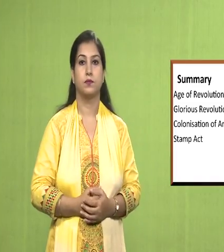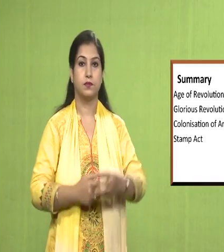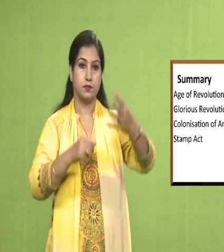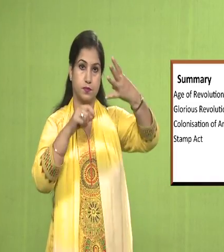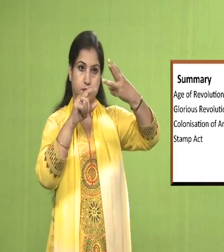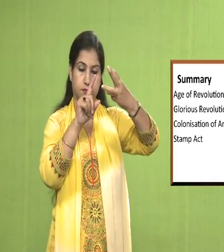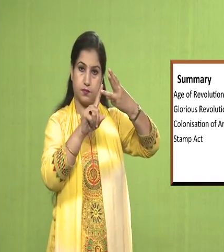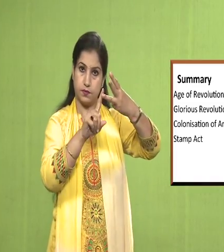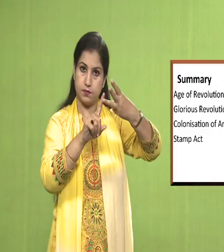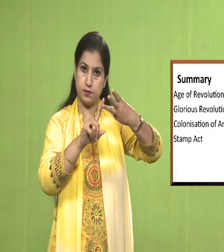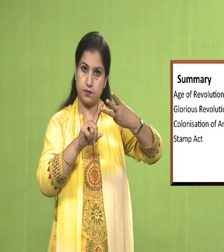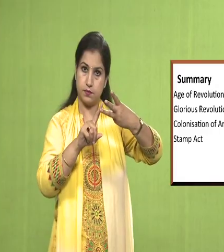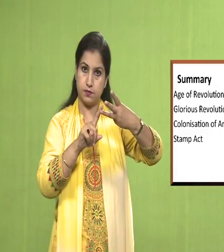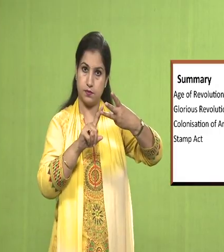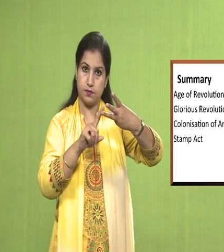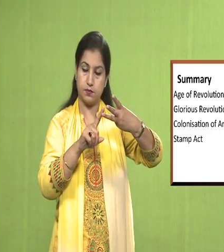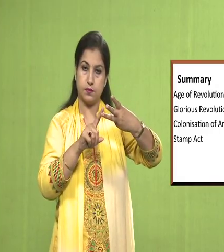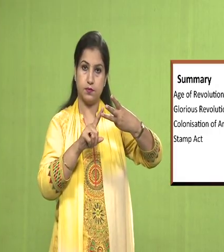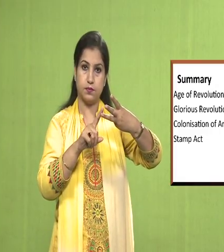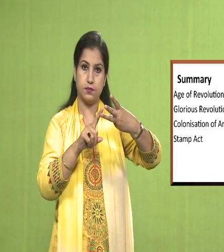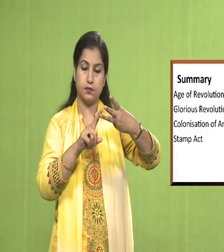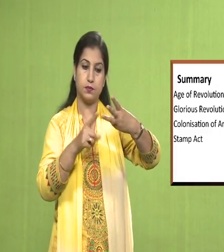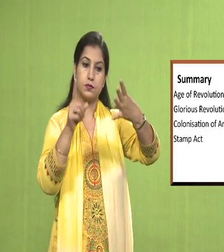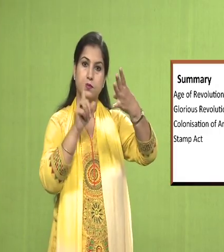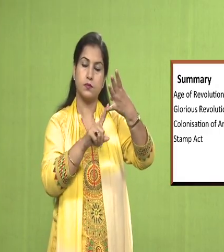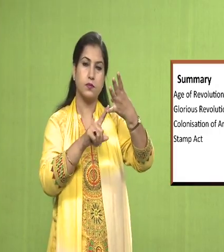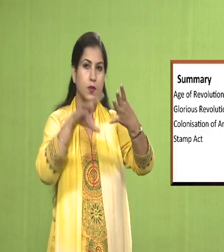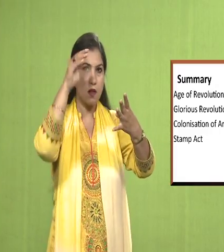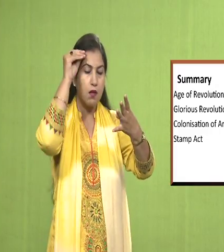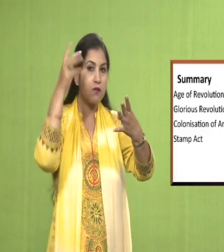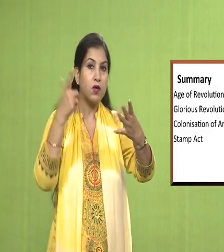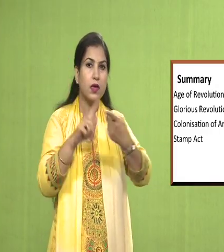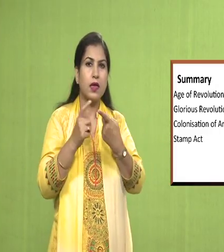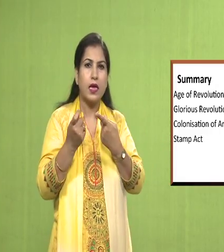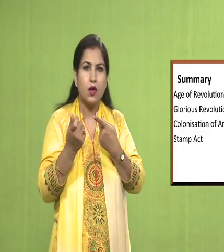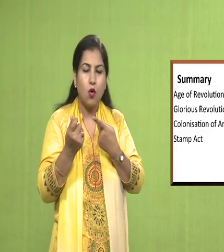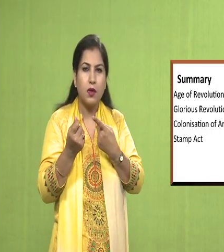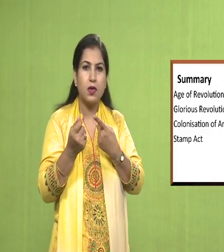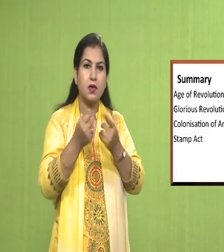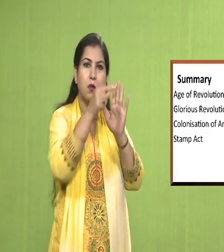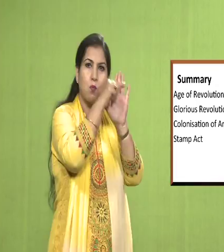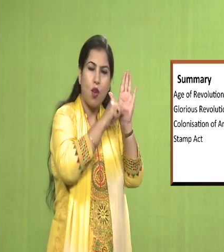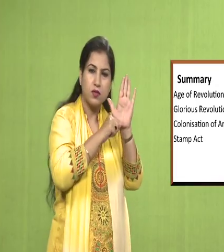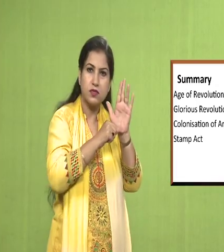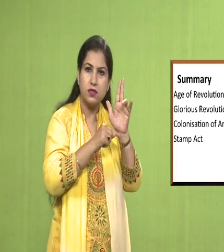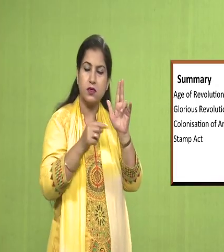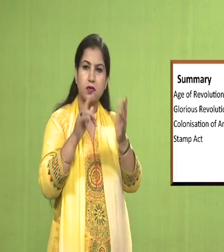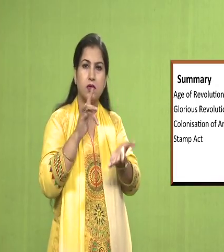We also learned economic policies of British against the American colonies like